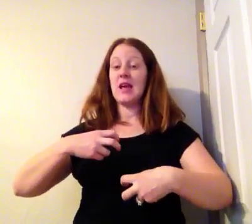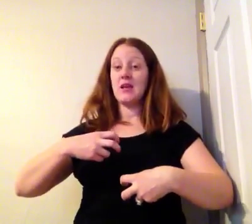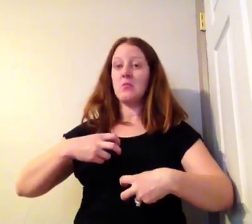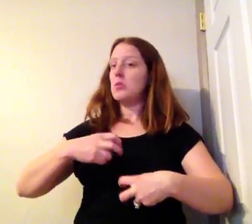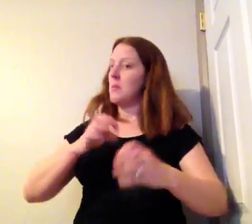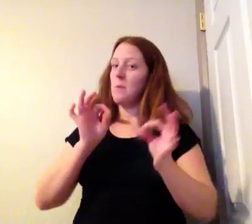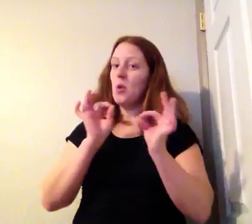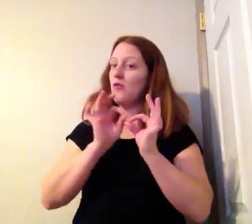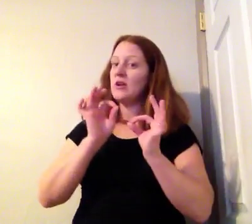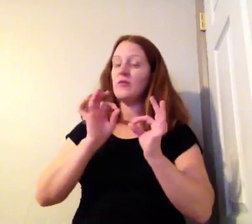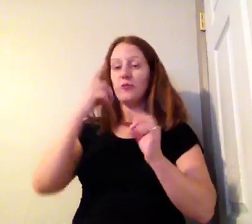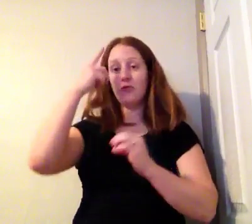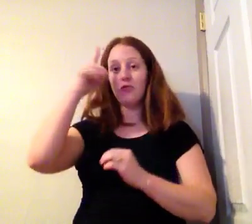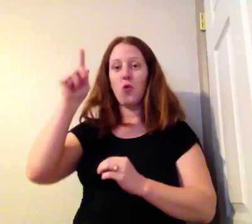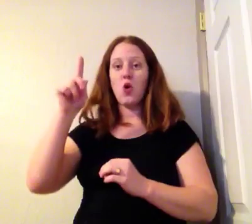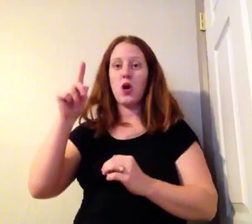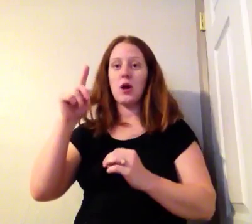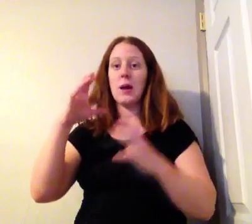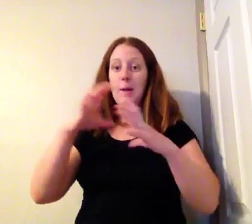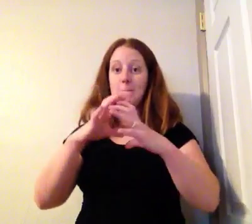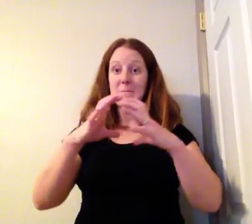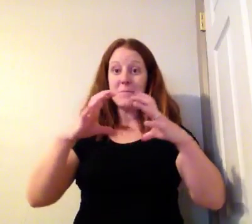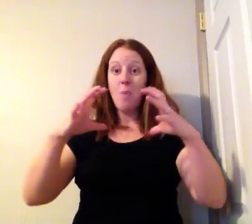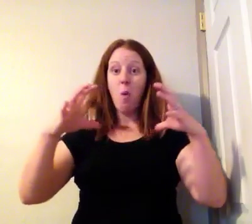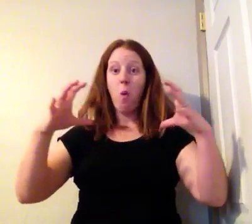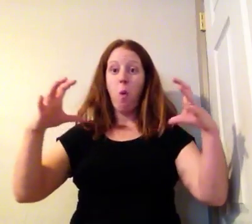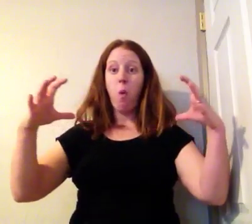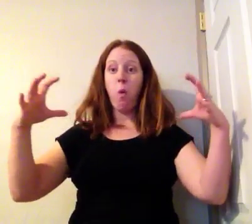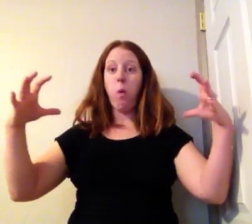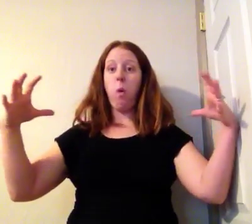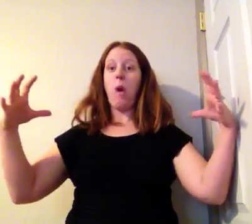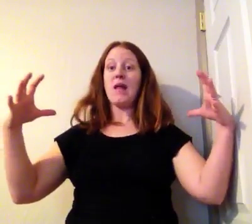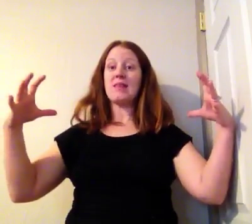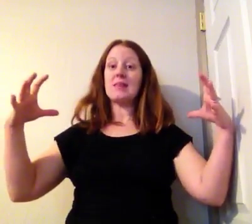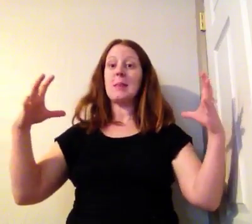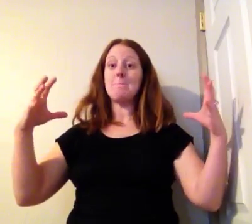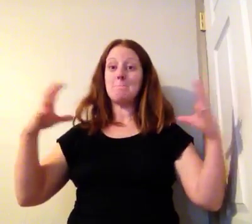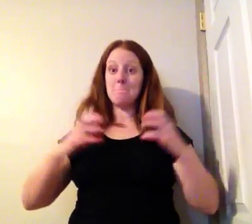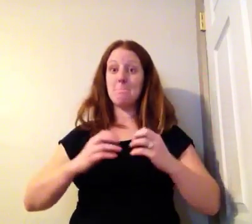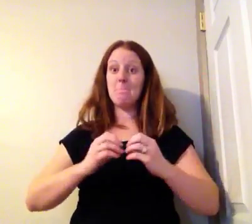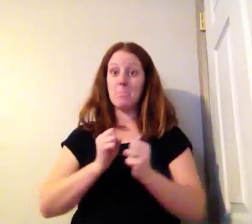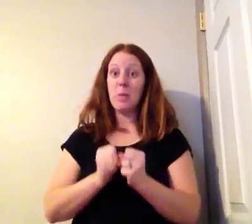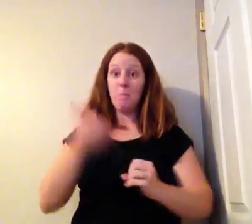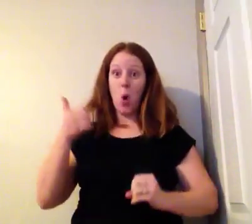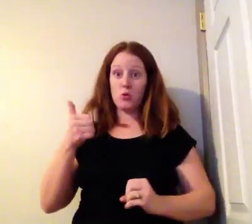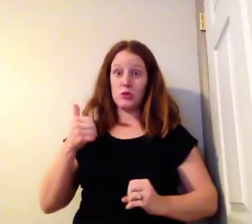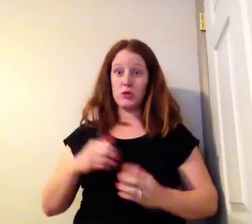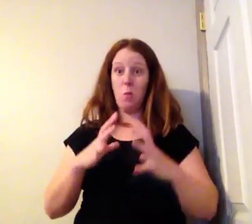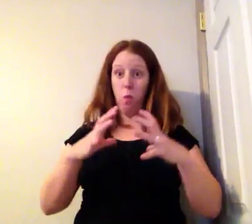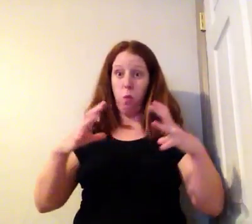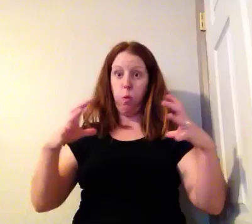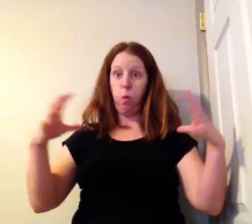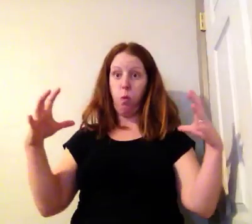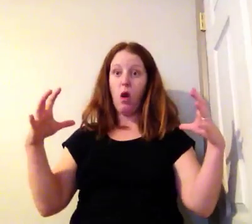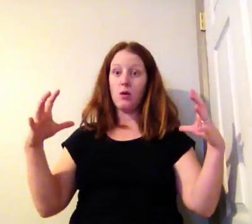biggest airbag there is, okay? So you gotta calculate this well and then make that experiment. Let's do